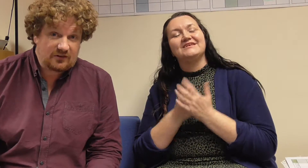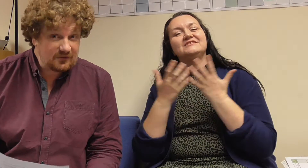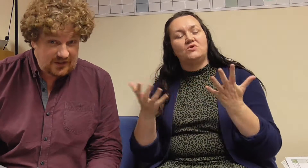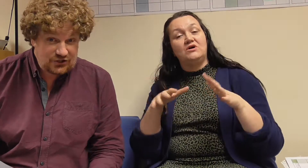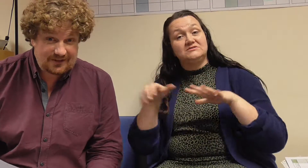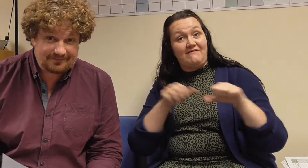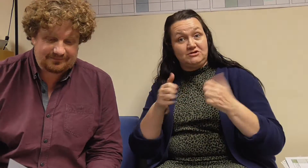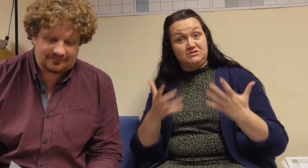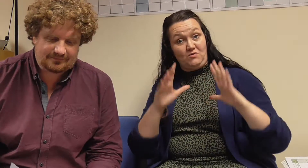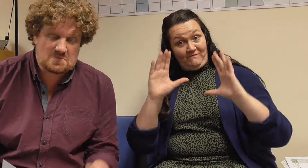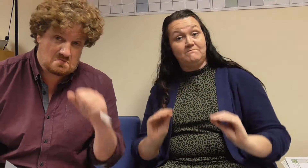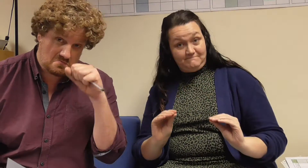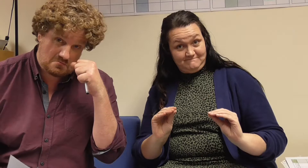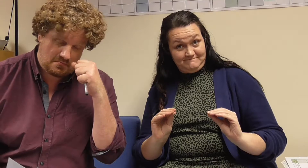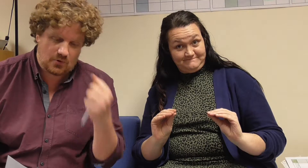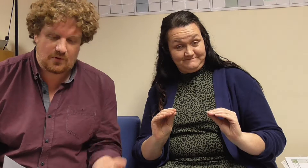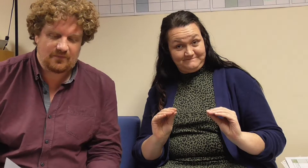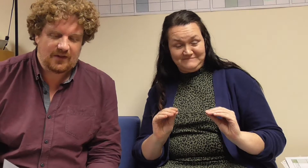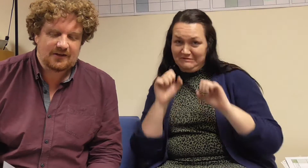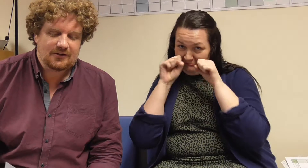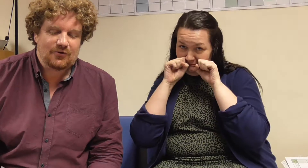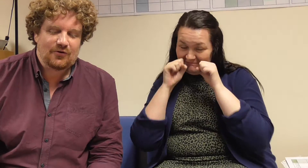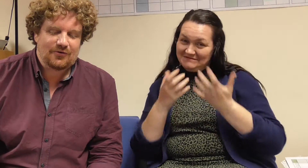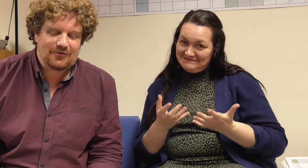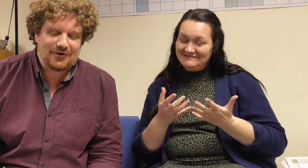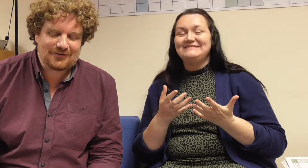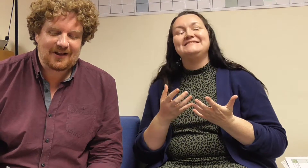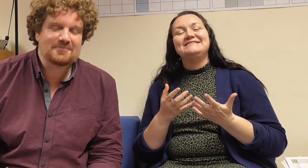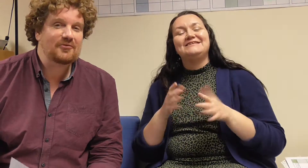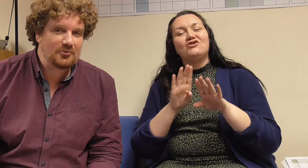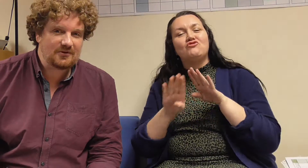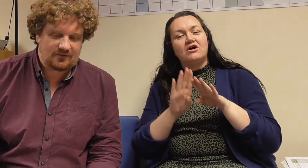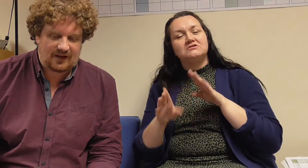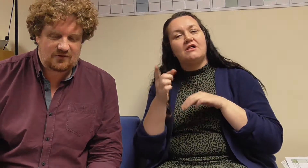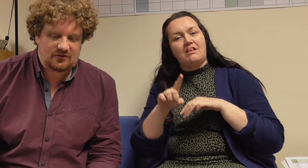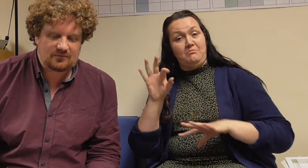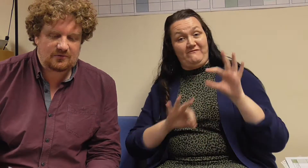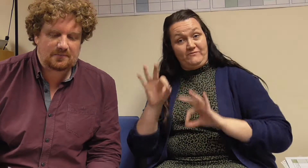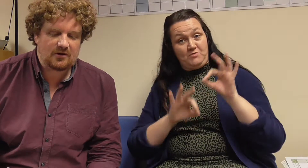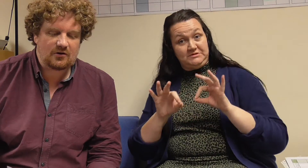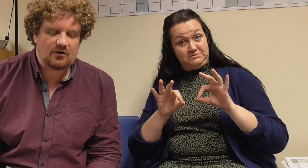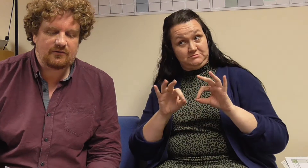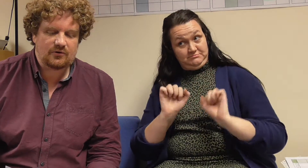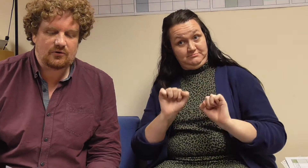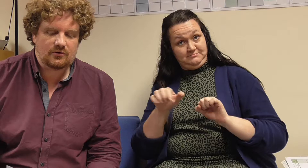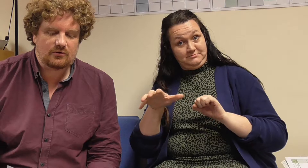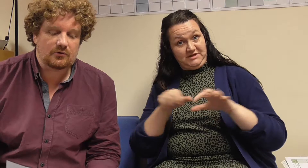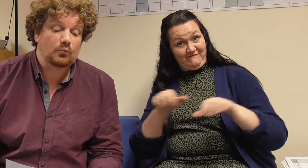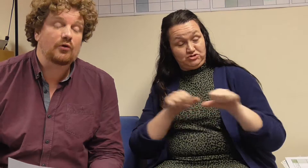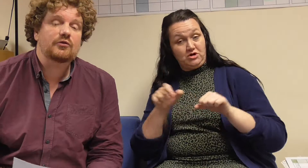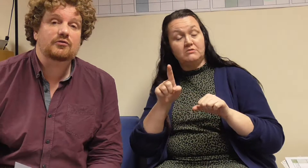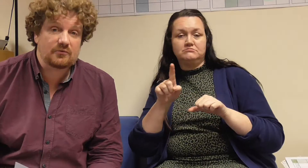So Scavengers is finished. Boo-hoo. The rehearsal and performance of Scavengers was part of